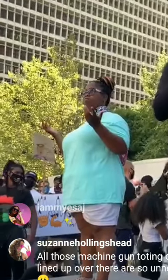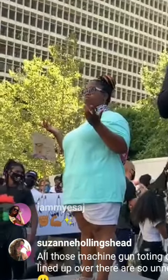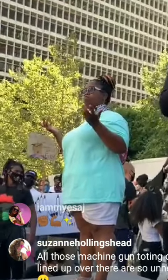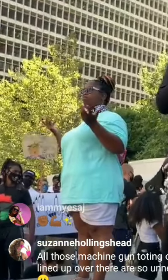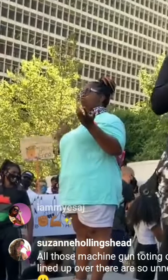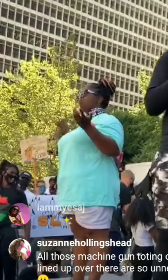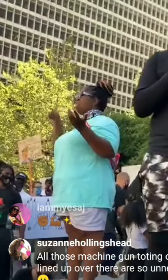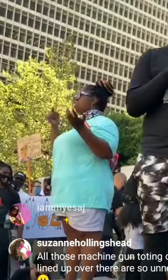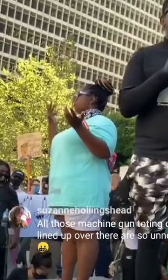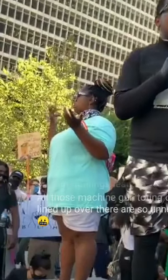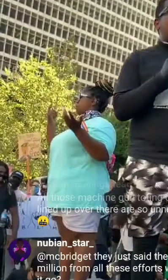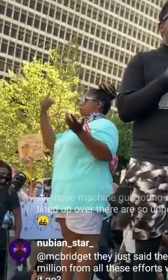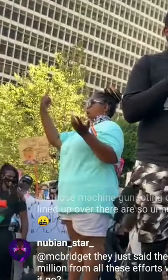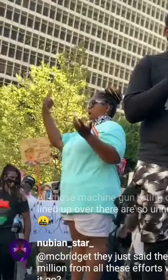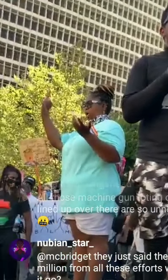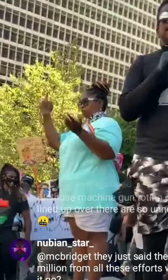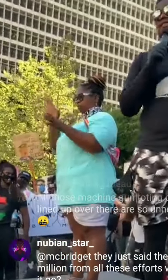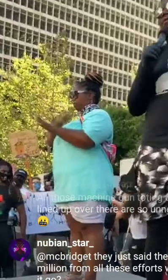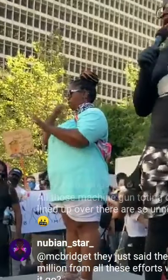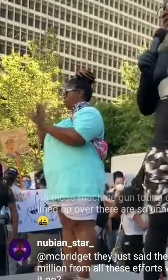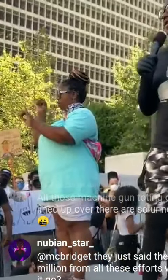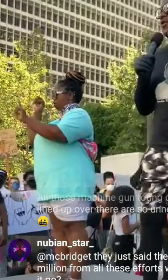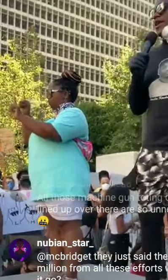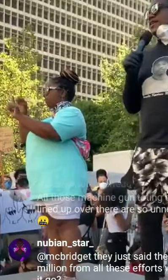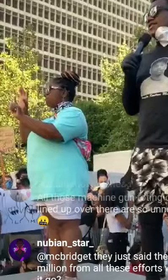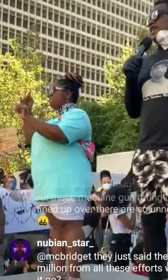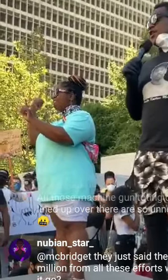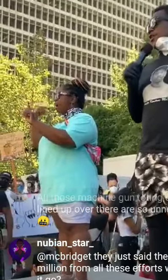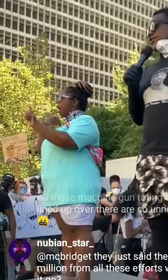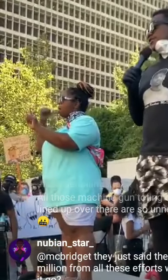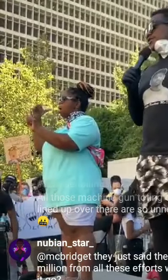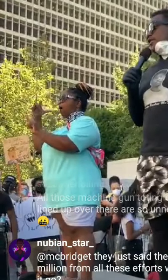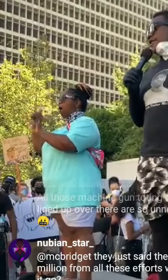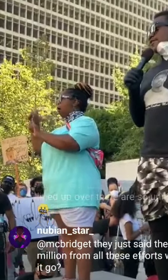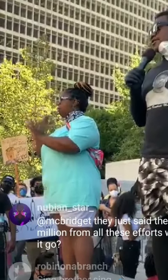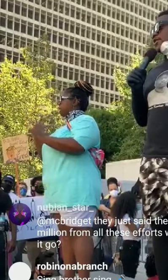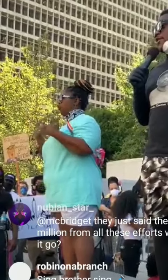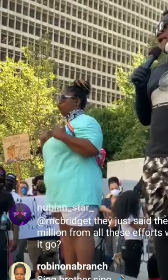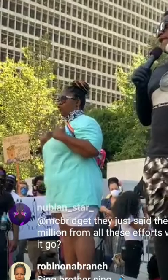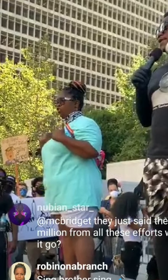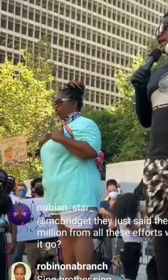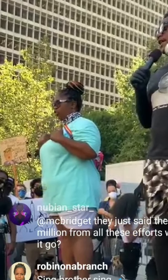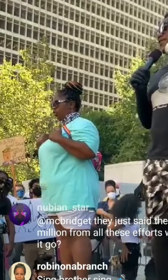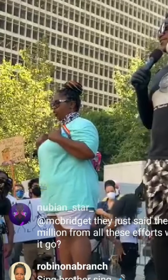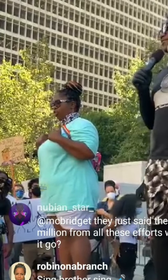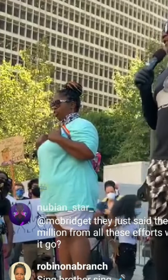I just want to sing one song, but because I'm not the greatest singer,